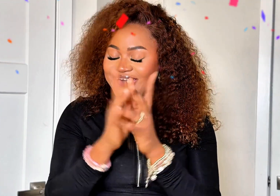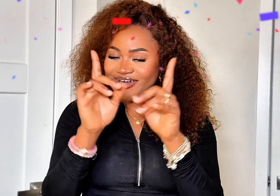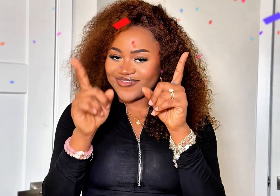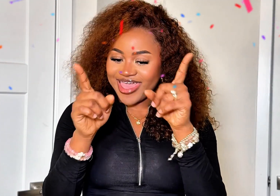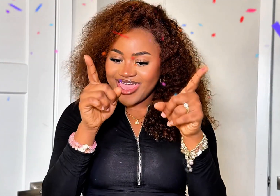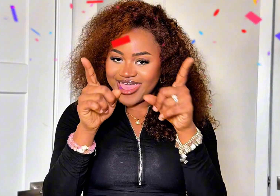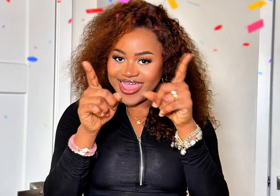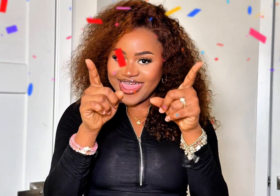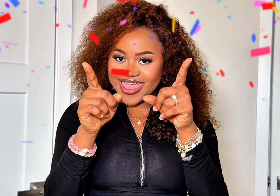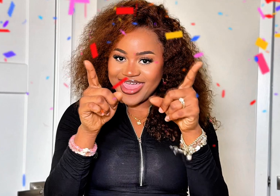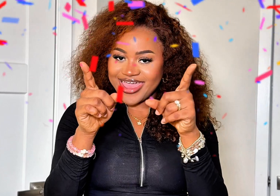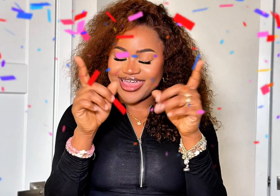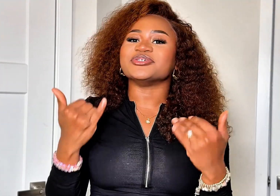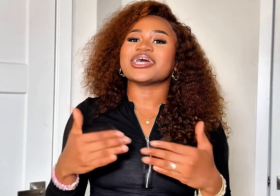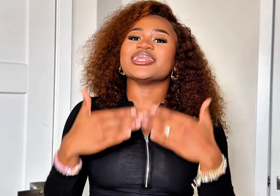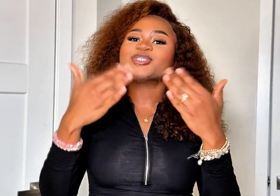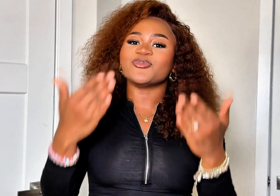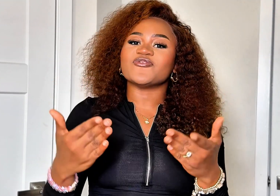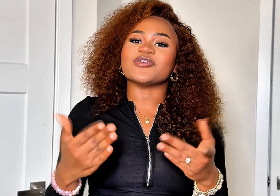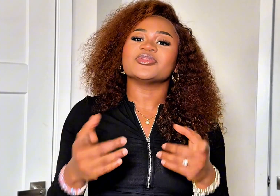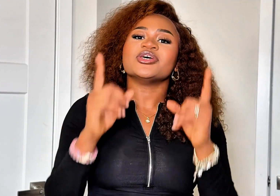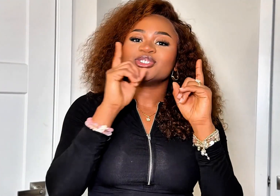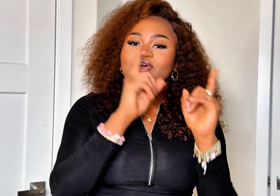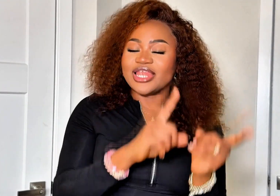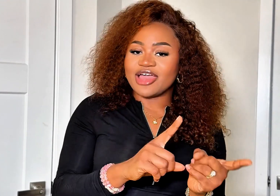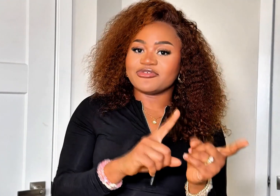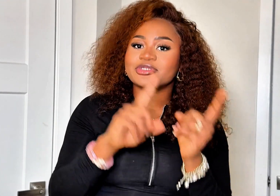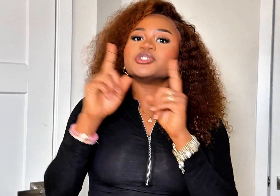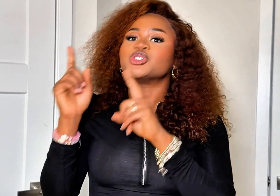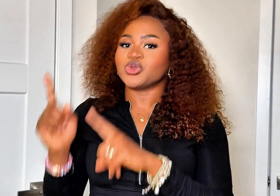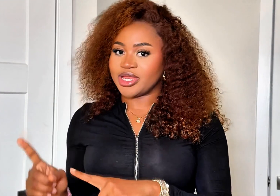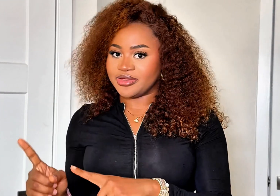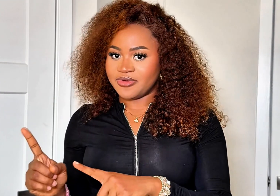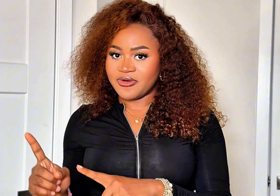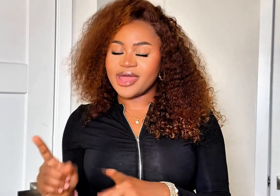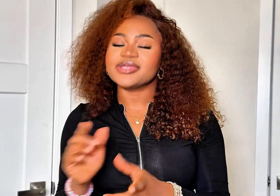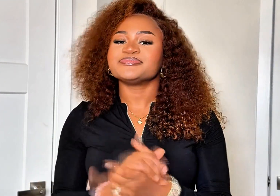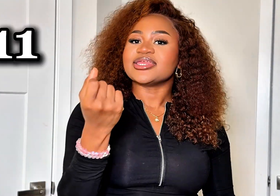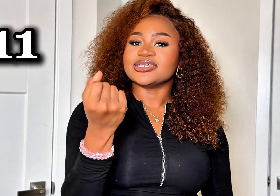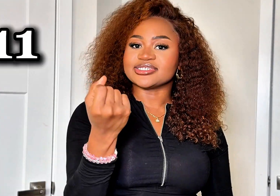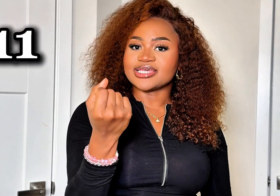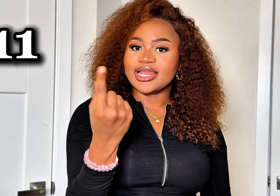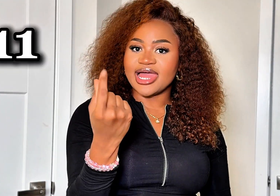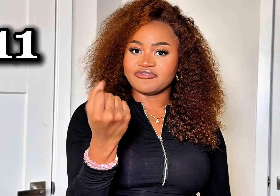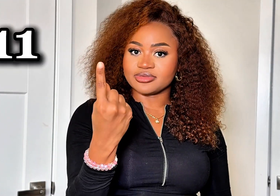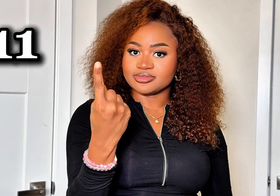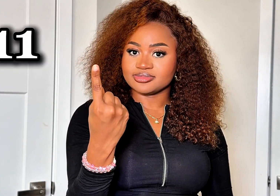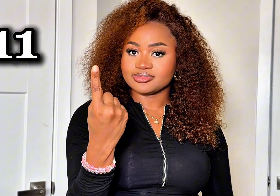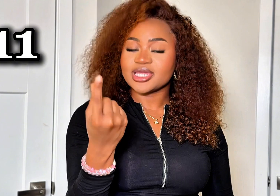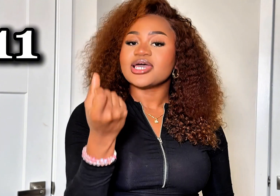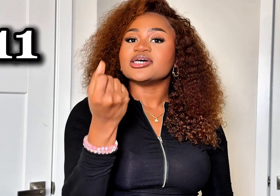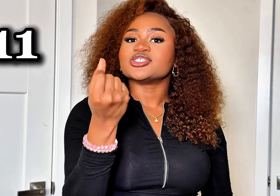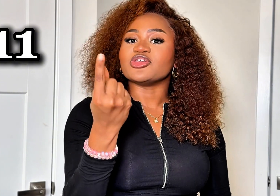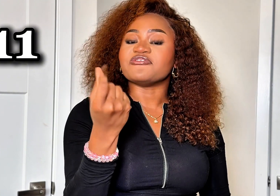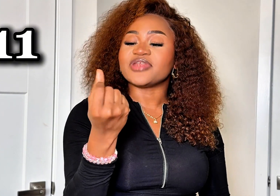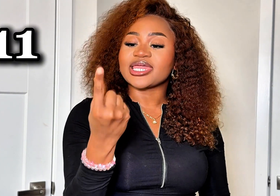yourself. Yay! So now let's move on to 11 to 20. All right. This is 11. So you're